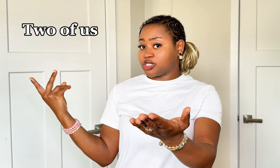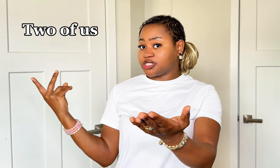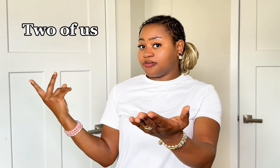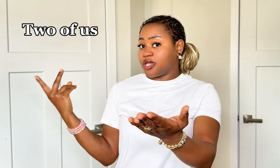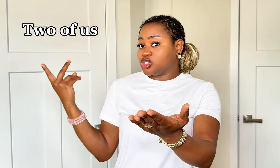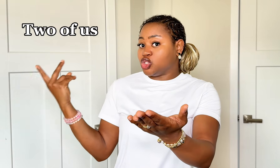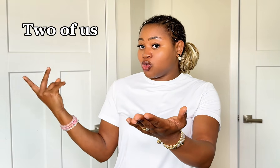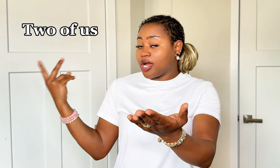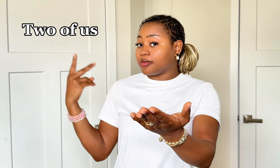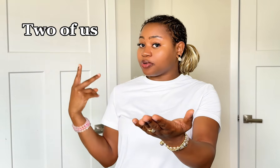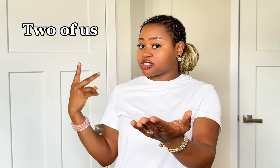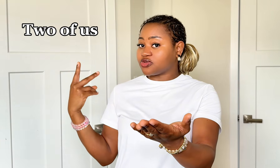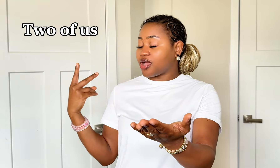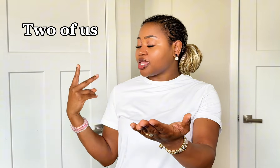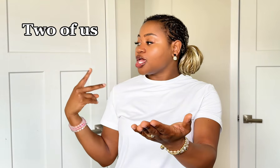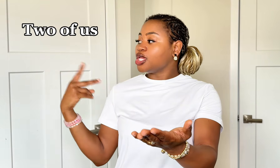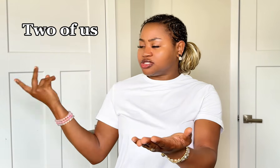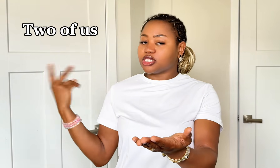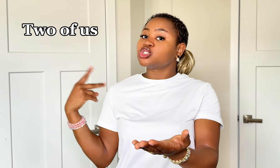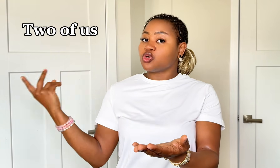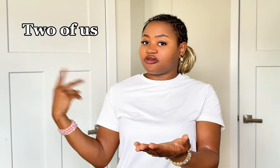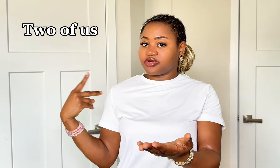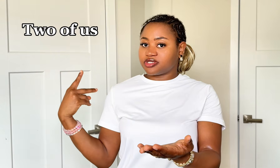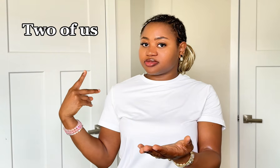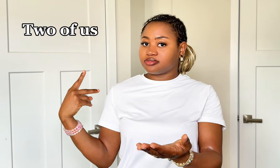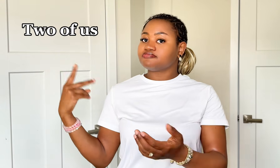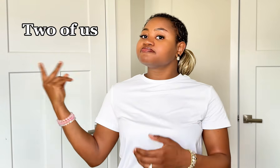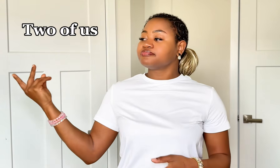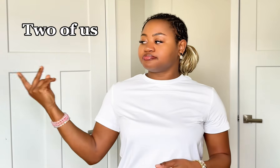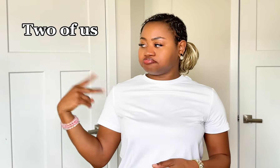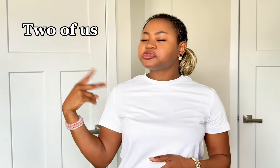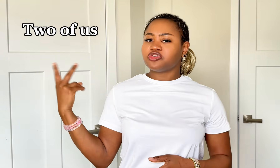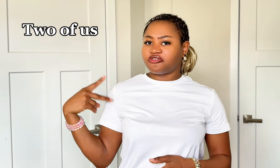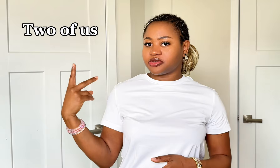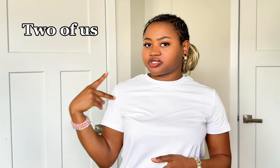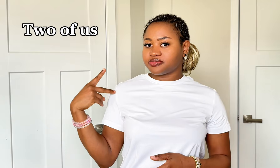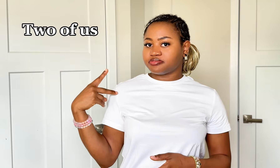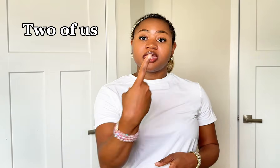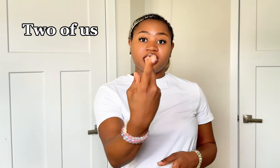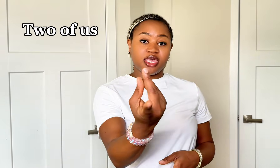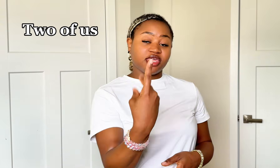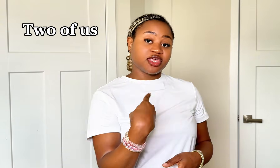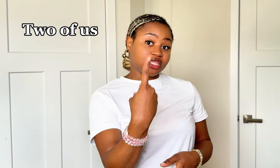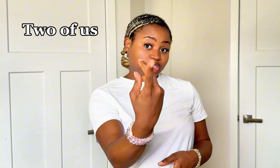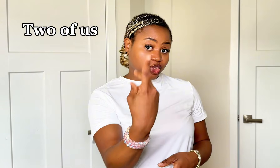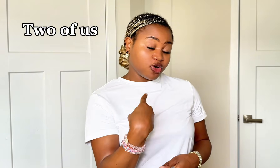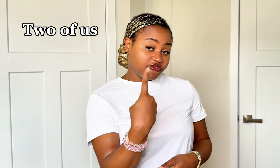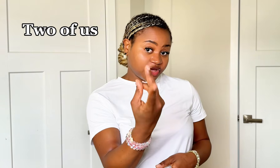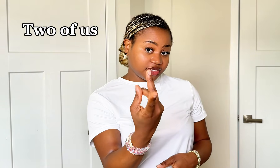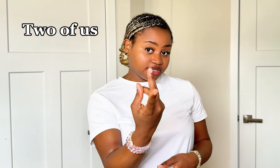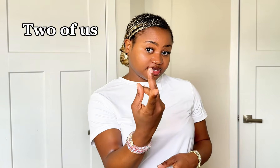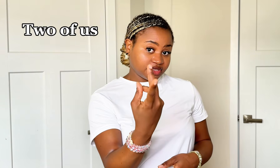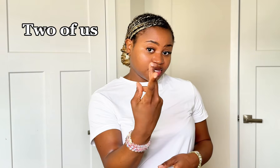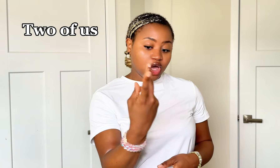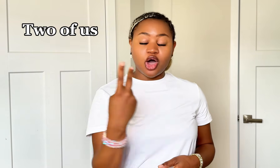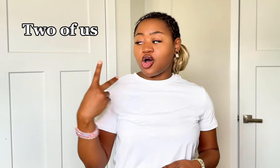person but it's you and the person, right? You say two of us. Two of us. either the two of us,